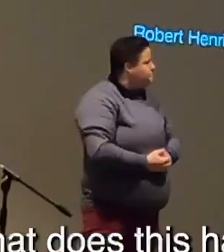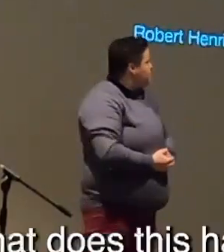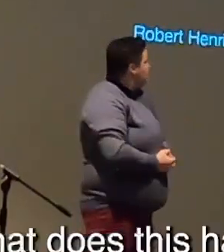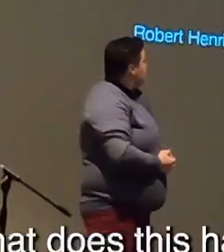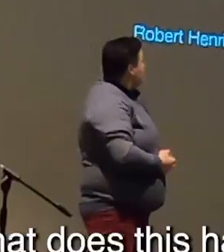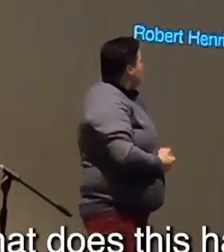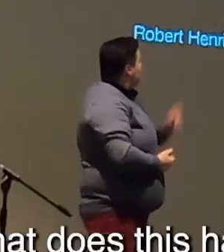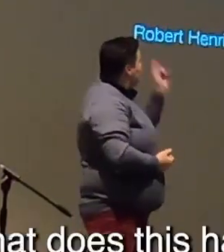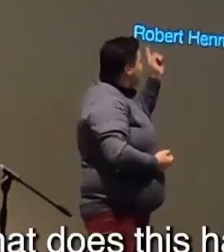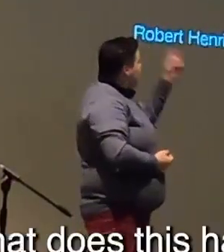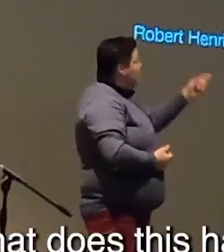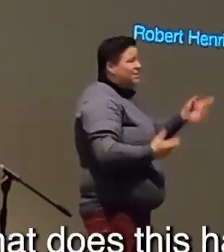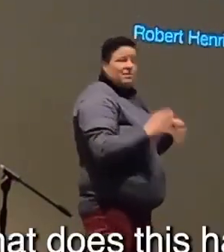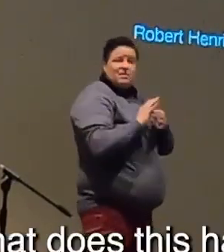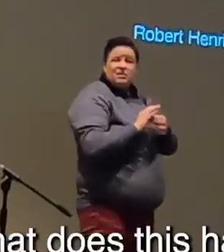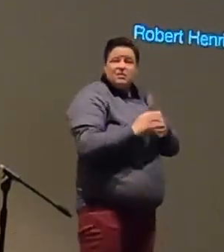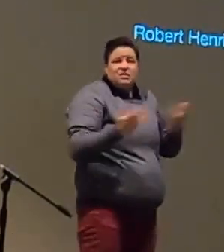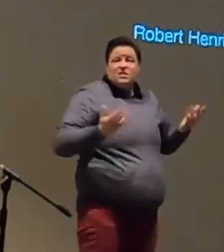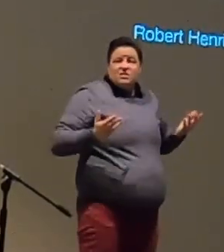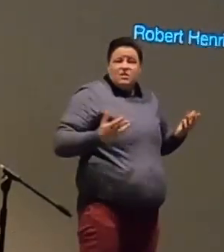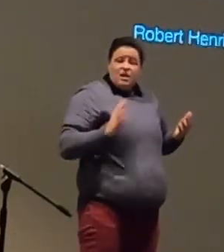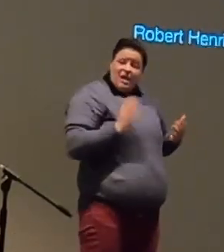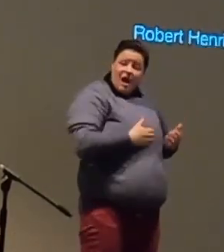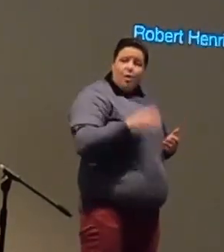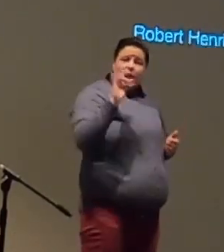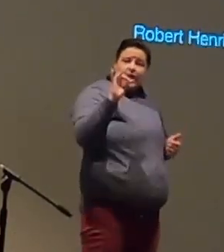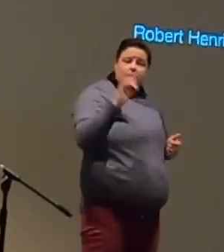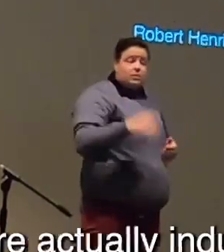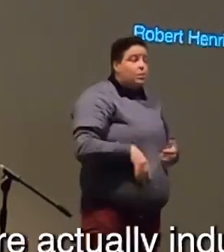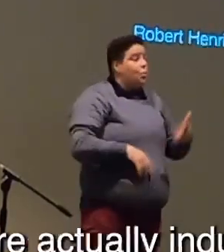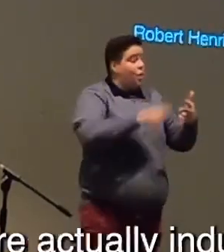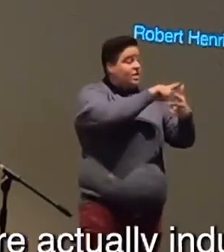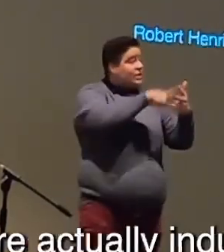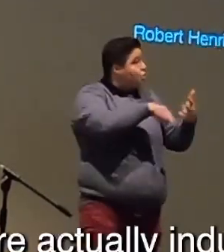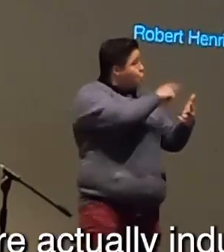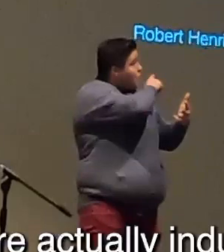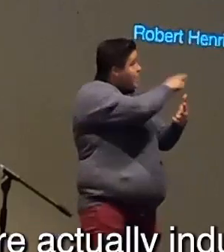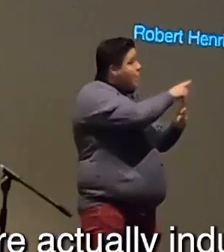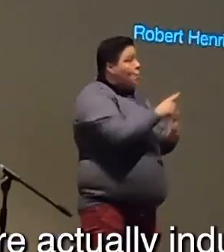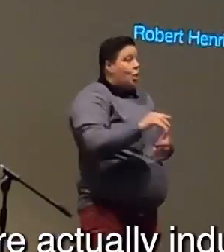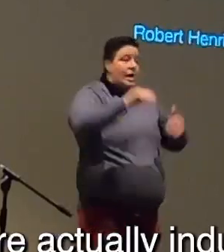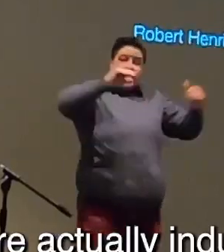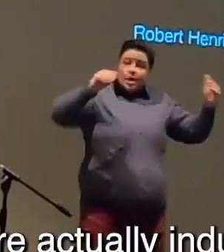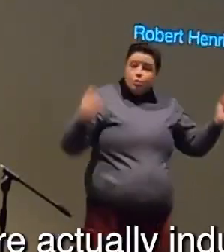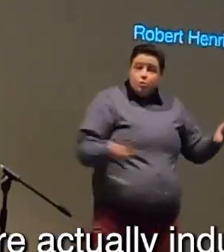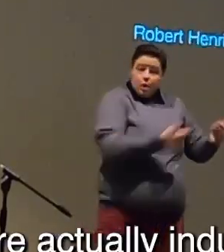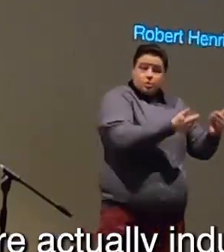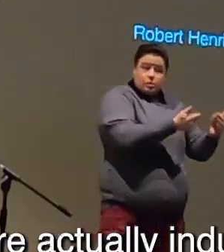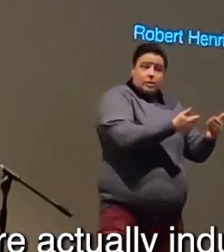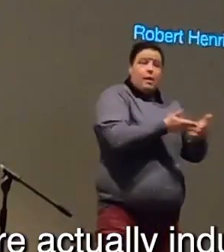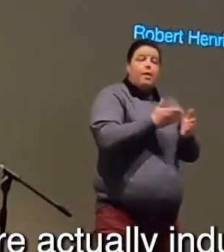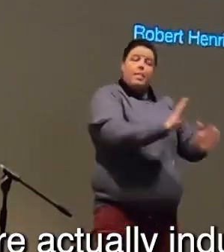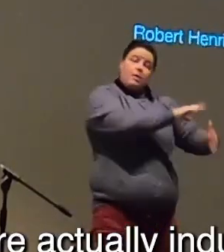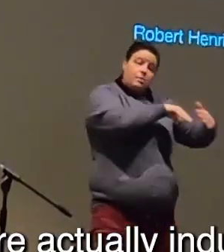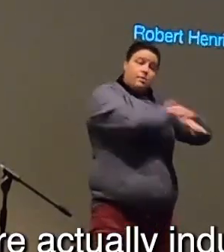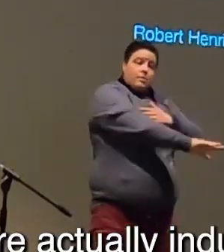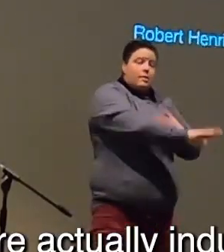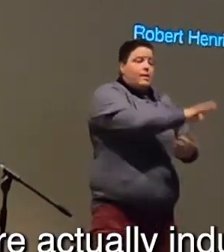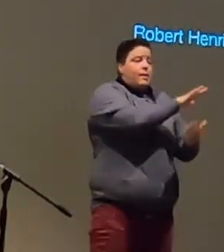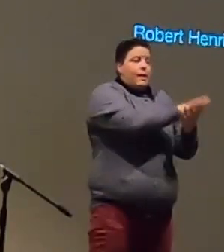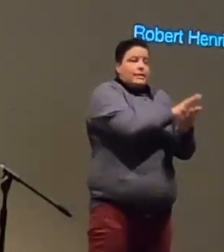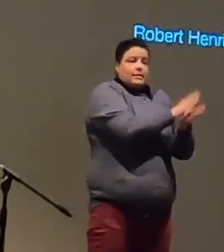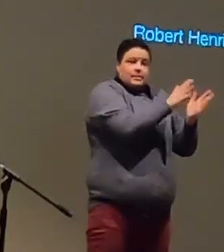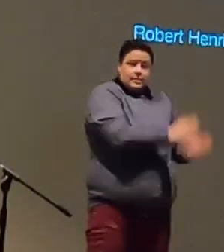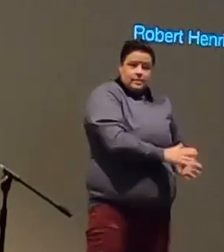So what does this have to do with our 8 artists? Well, 3 of our 8 artists were actually inducted into the Academy as